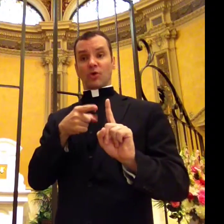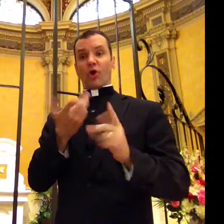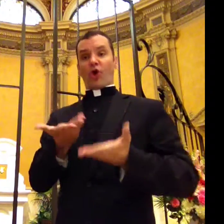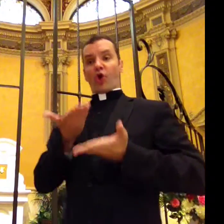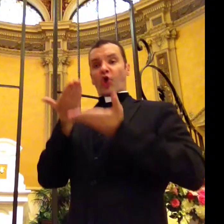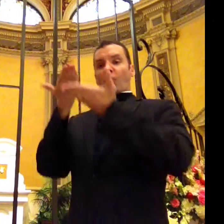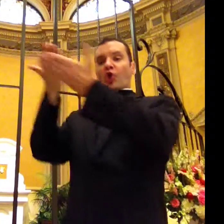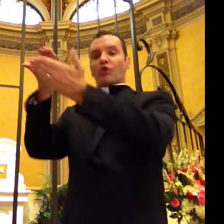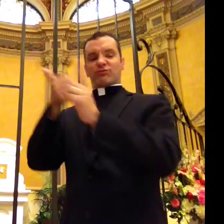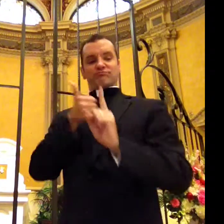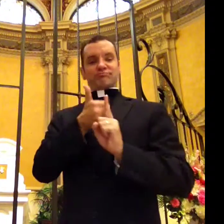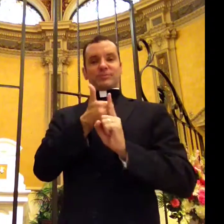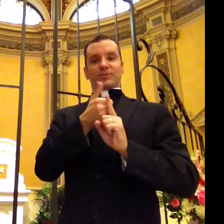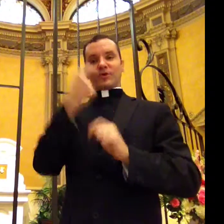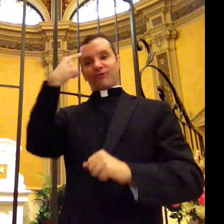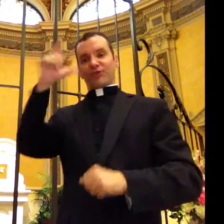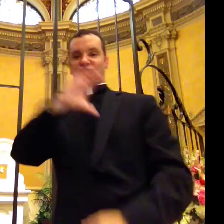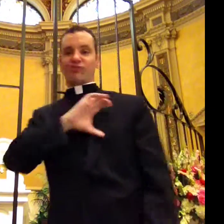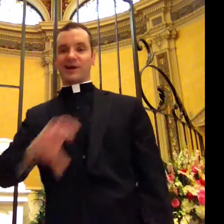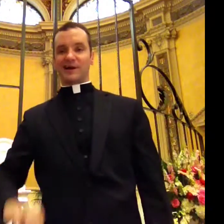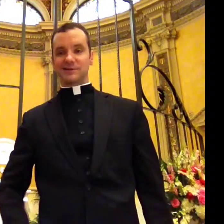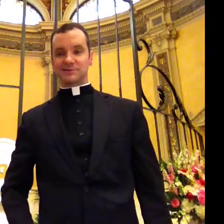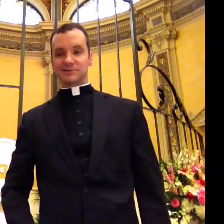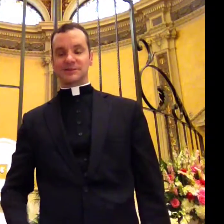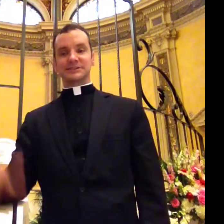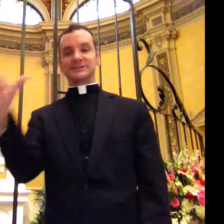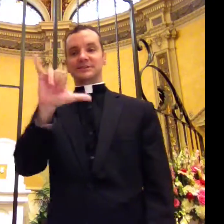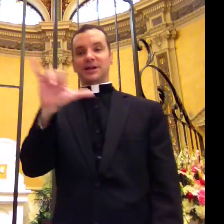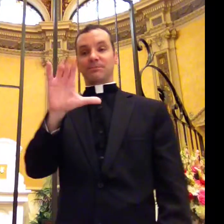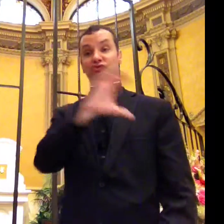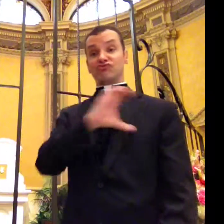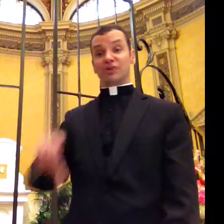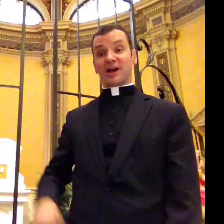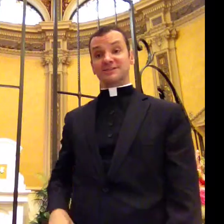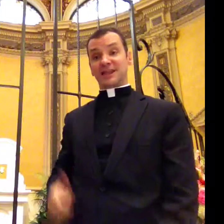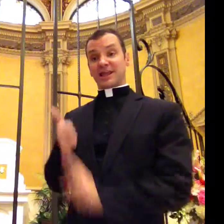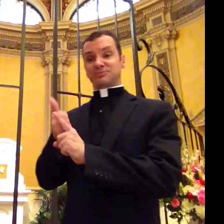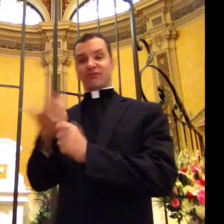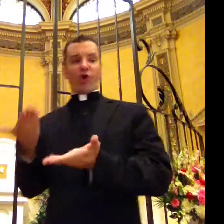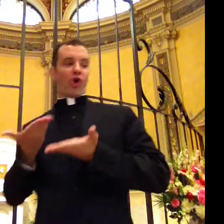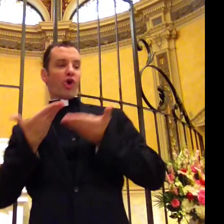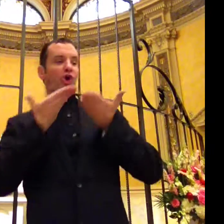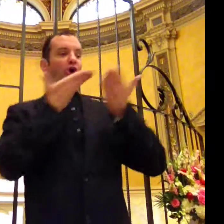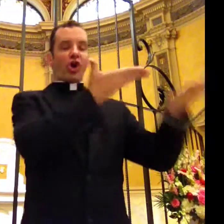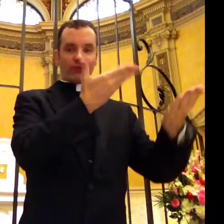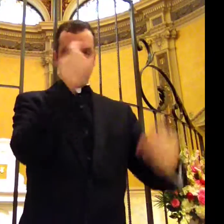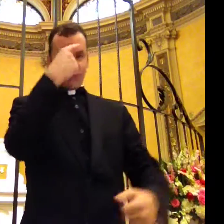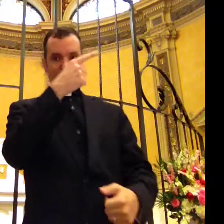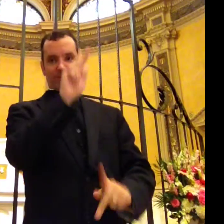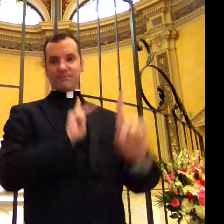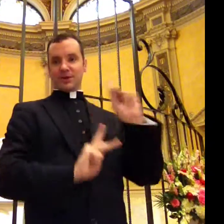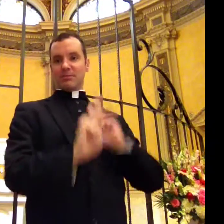it means that person is offering themselves for Christ, just as Christ offered himself for